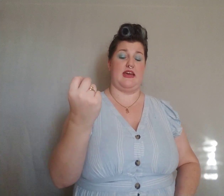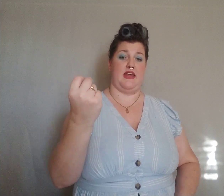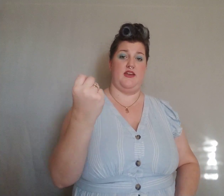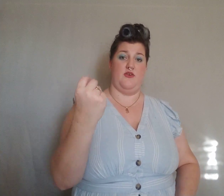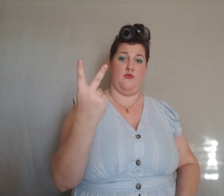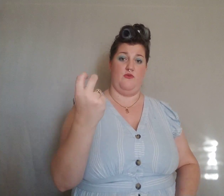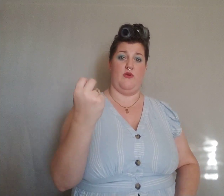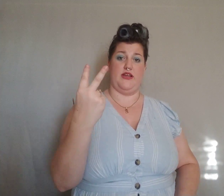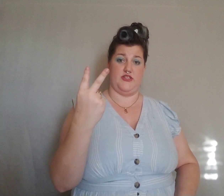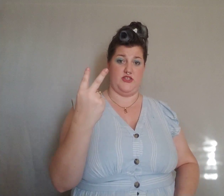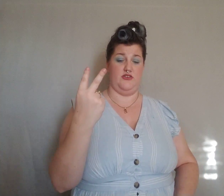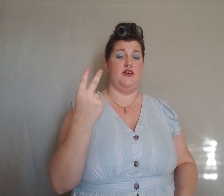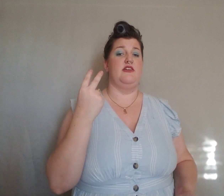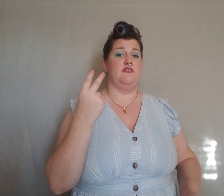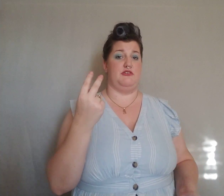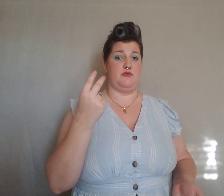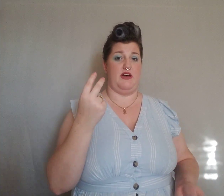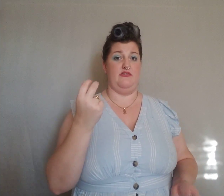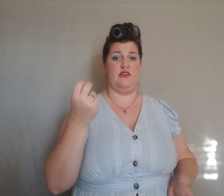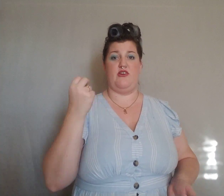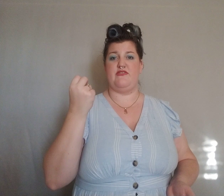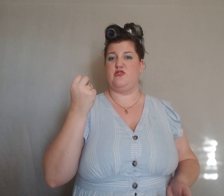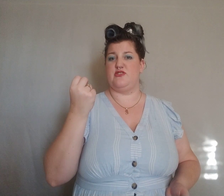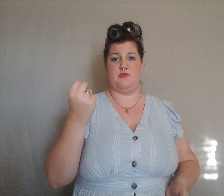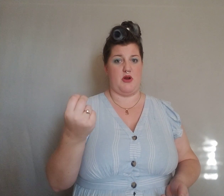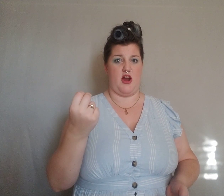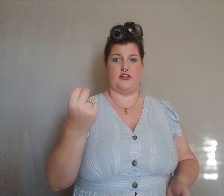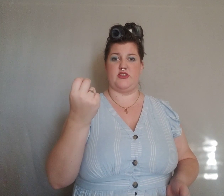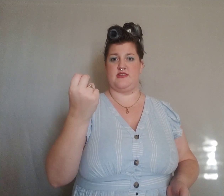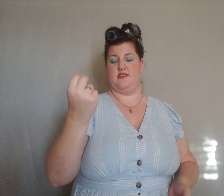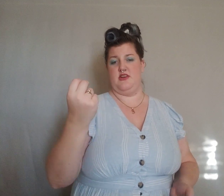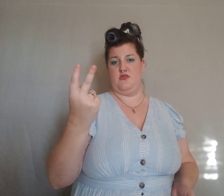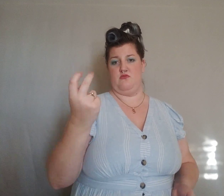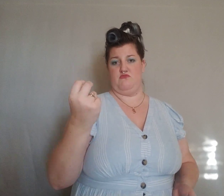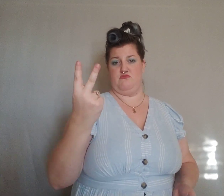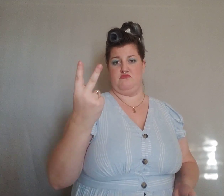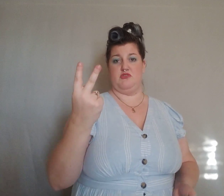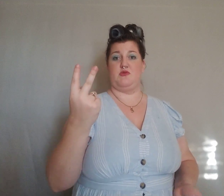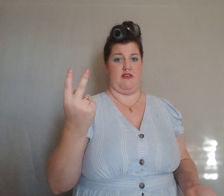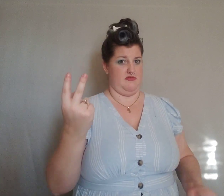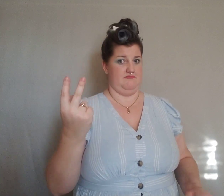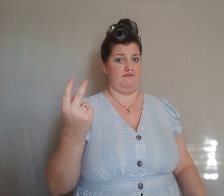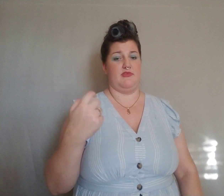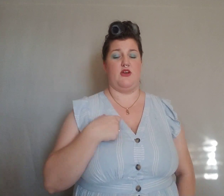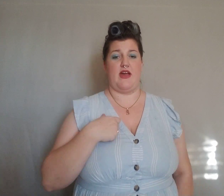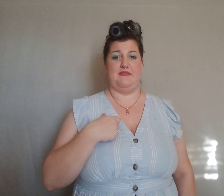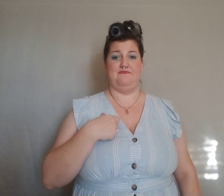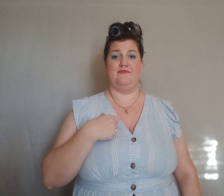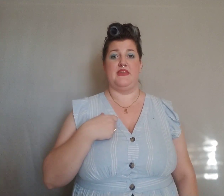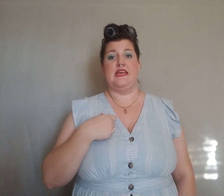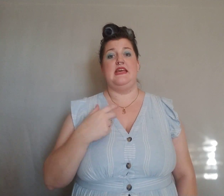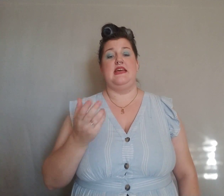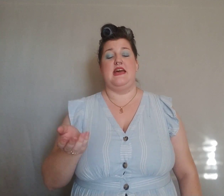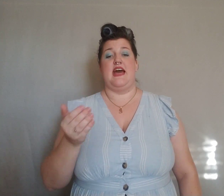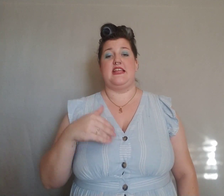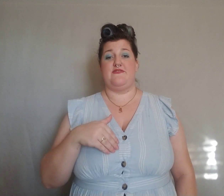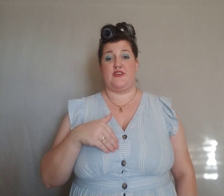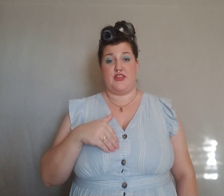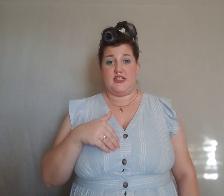again, 1, 2 for 12. You don't have to do it super hard, just 12. Okay? And then for